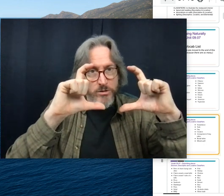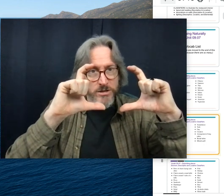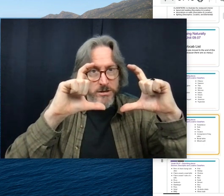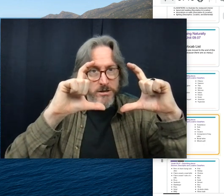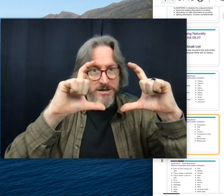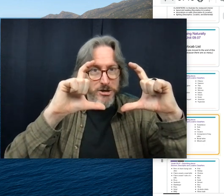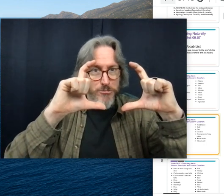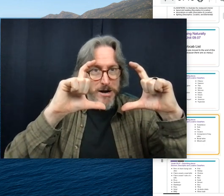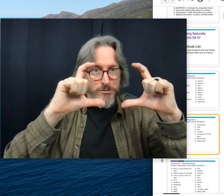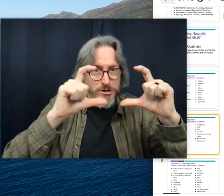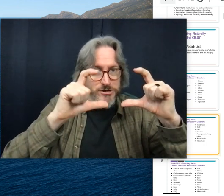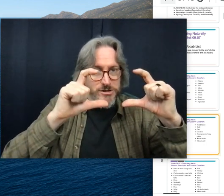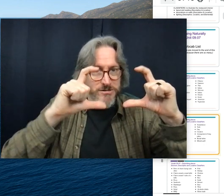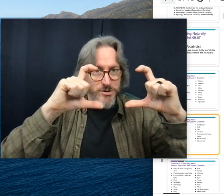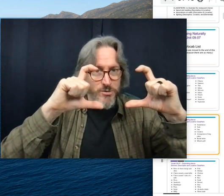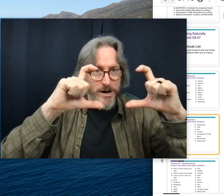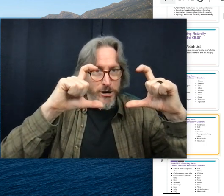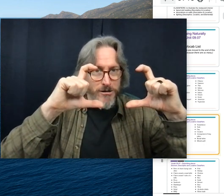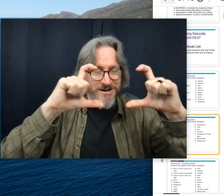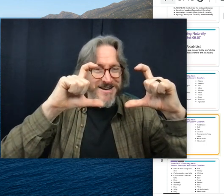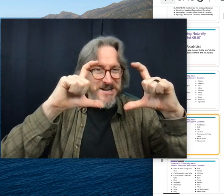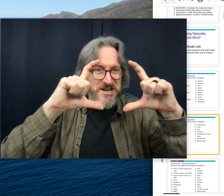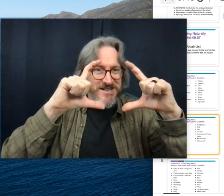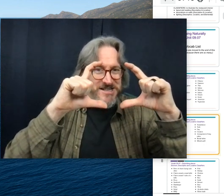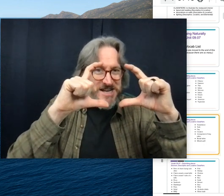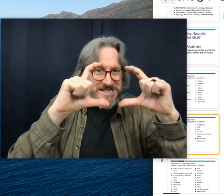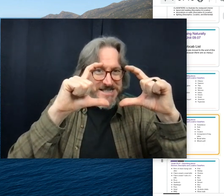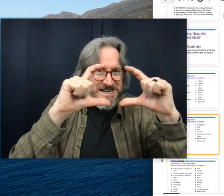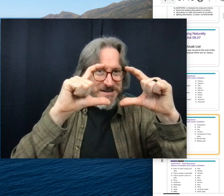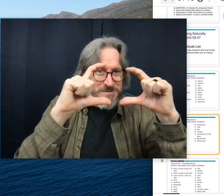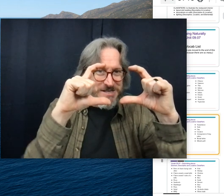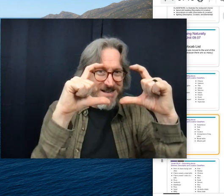know, round, square.